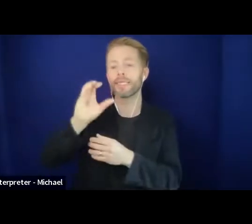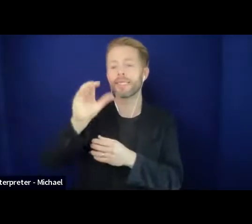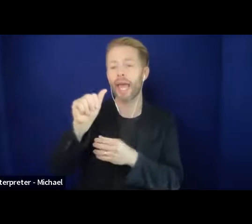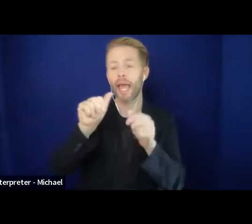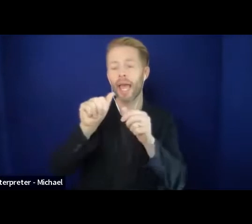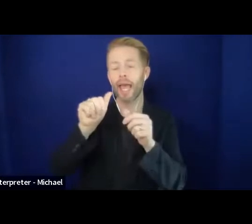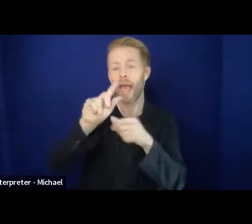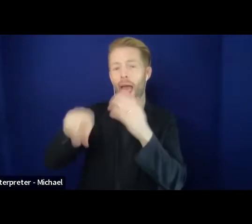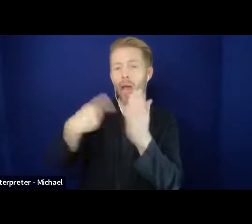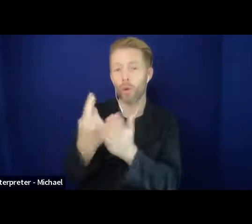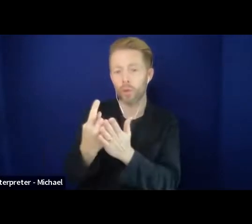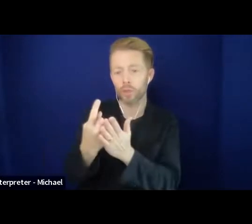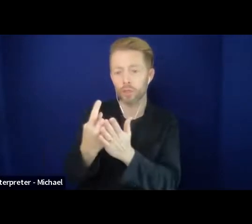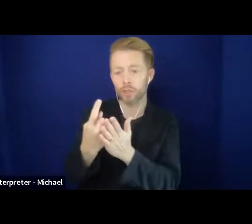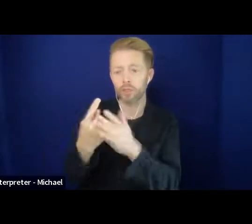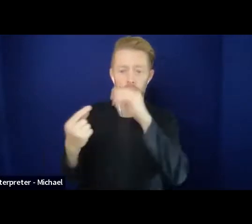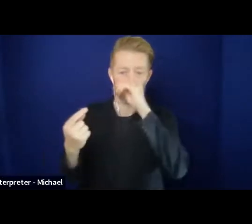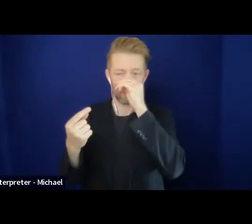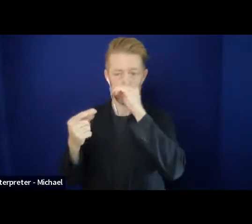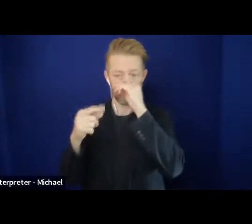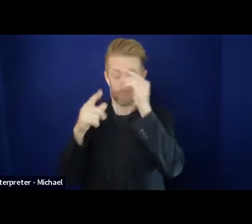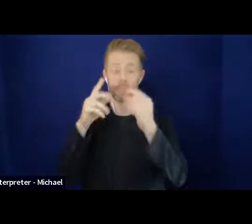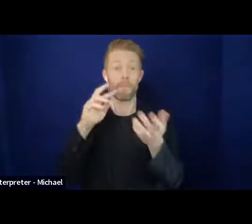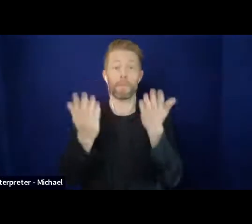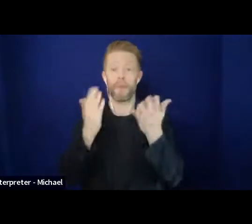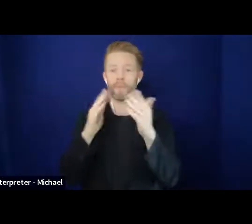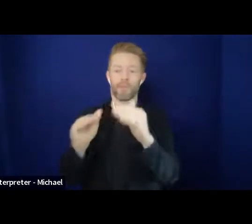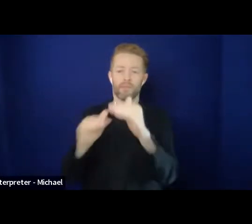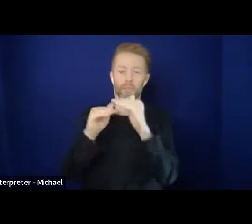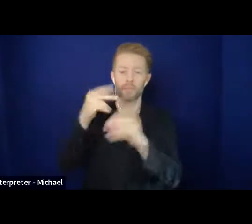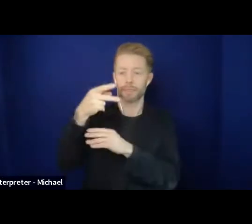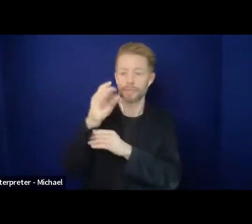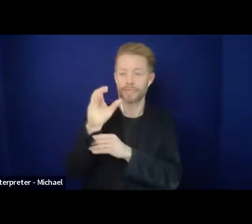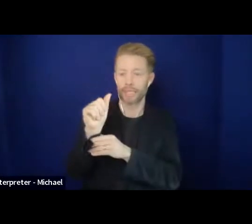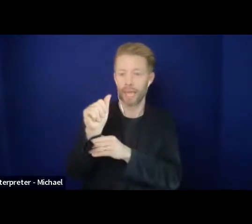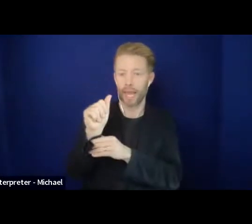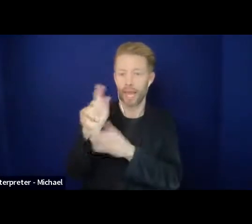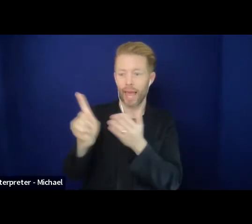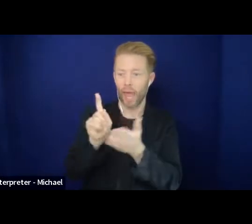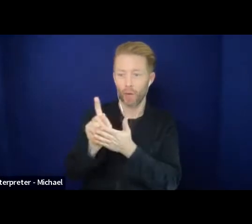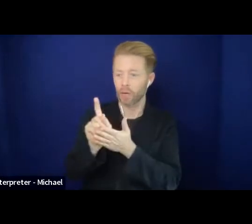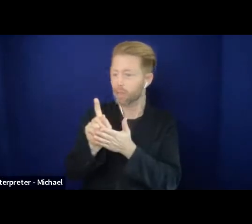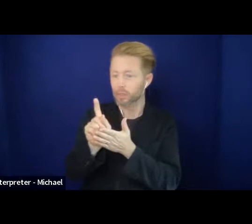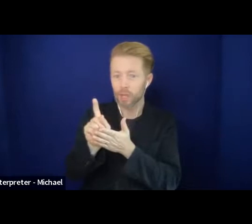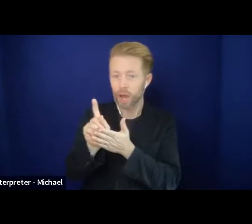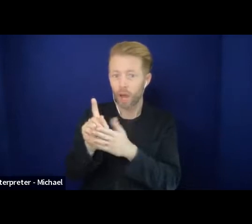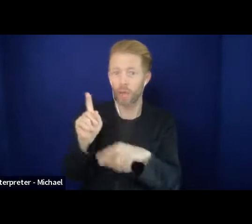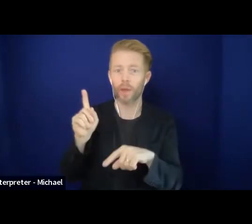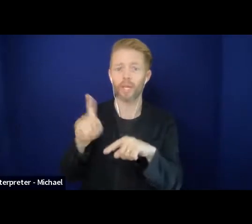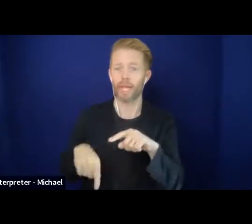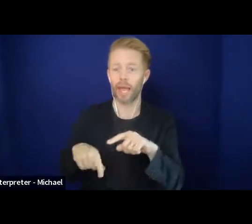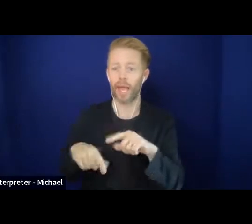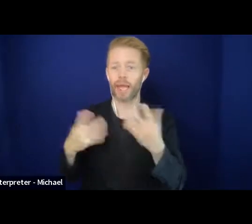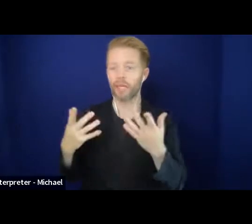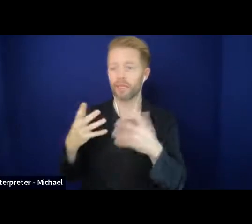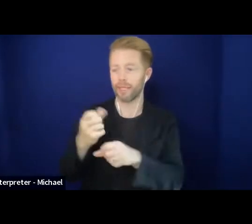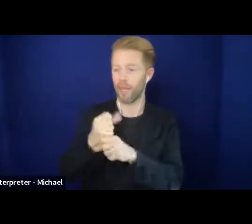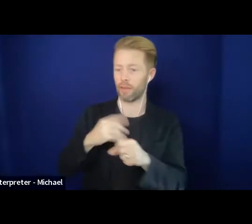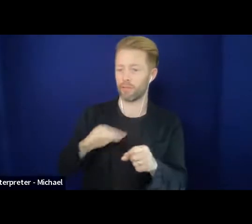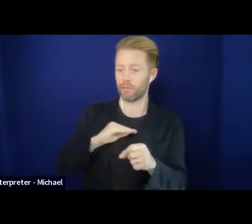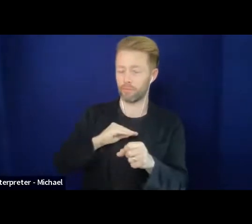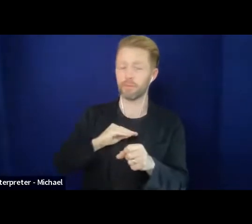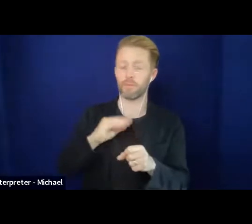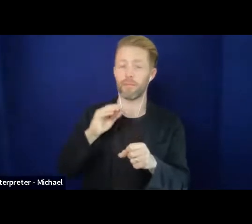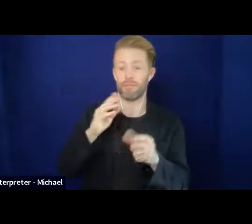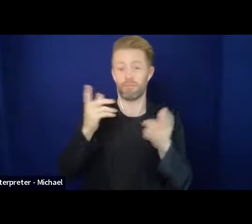did not give them the appropriate number of hours that they actually needed. They have died. So that's the most